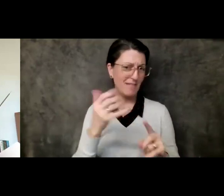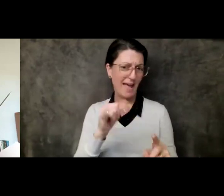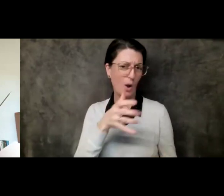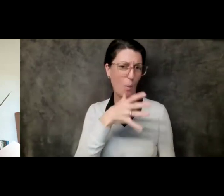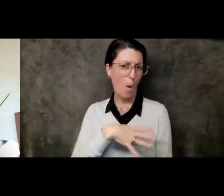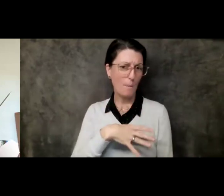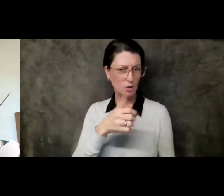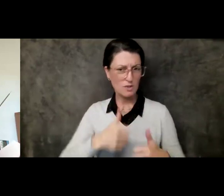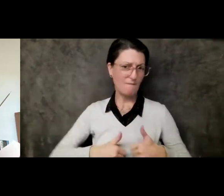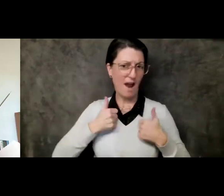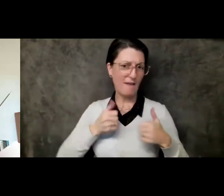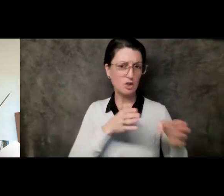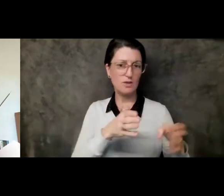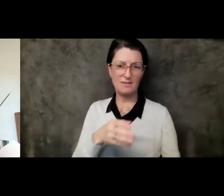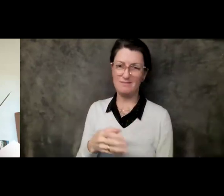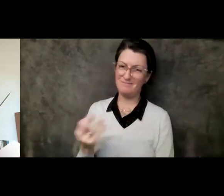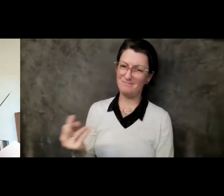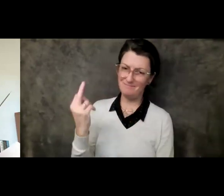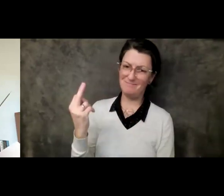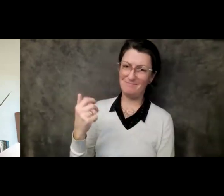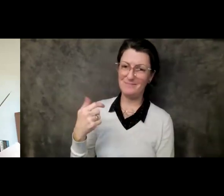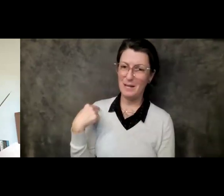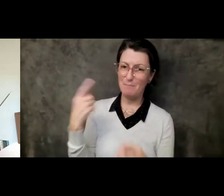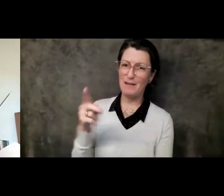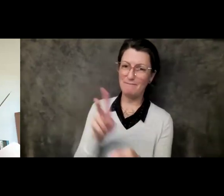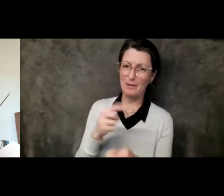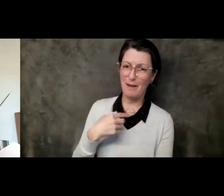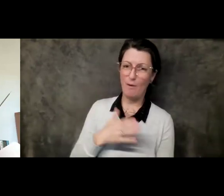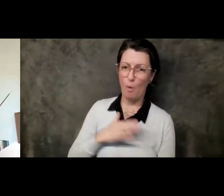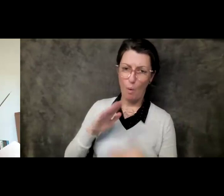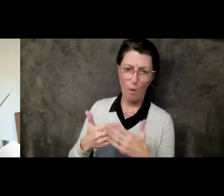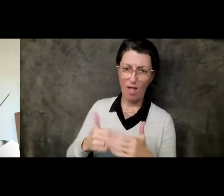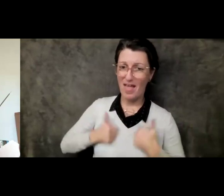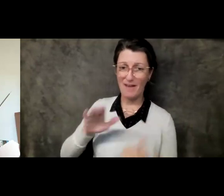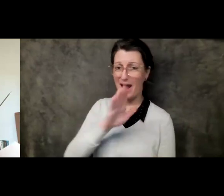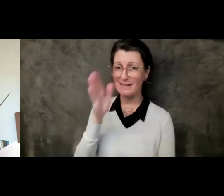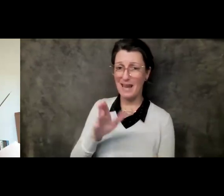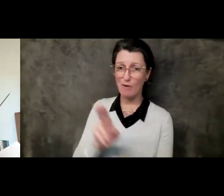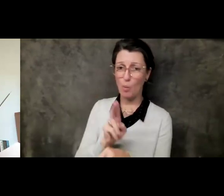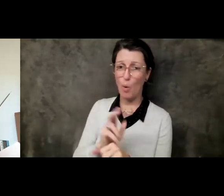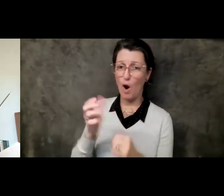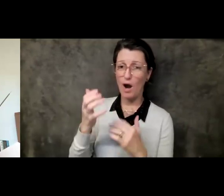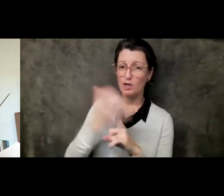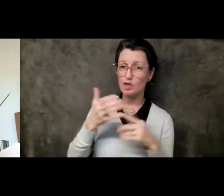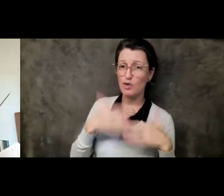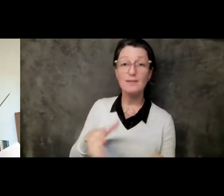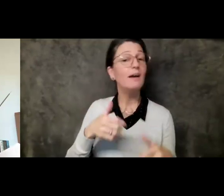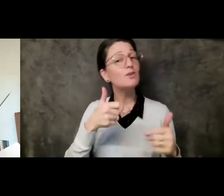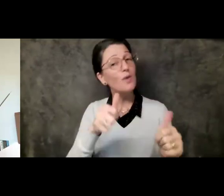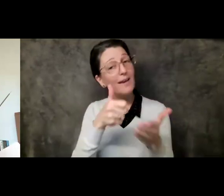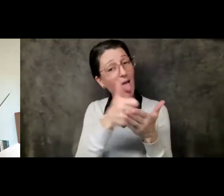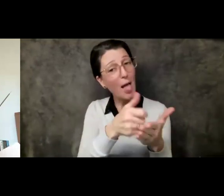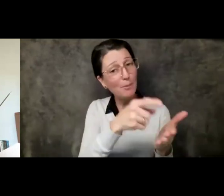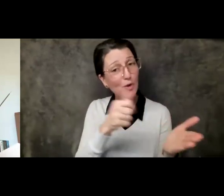Screw you, I laugh. I've been fucked all my life, and I've never had to wear a dress yet. Just trying to help you out, girl, they call out as they walk